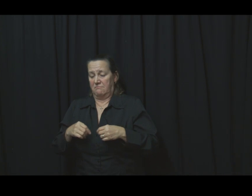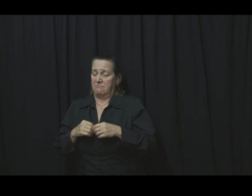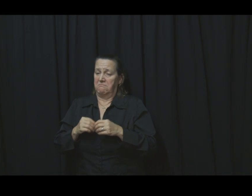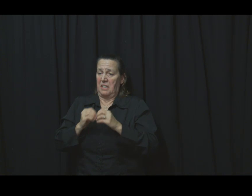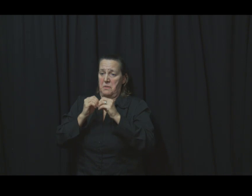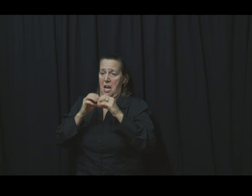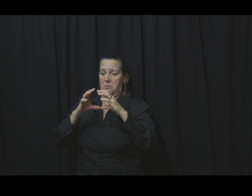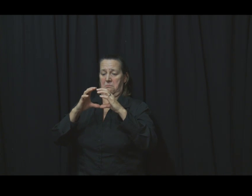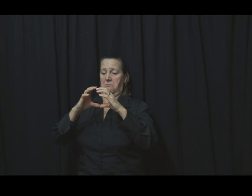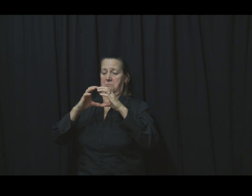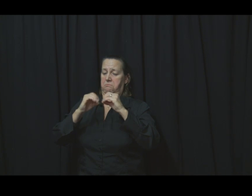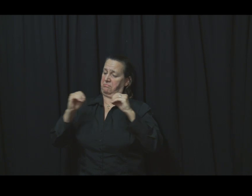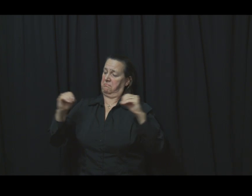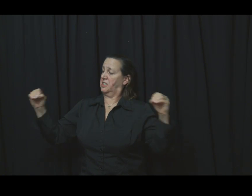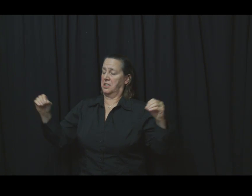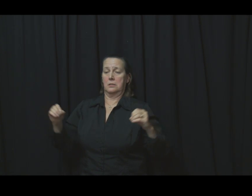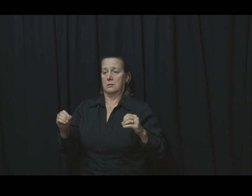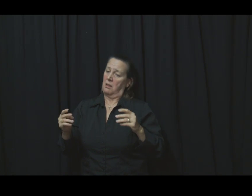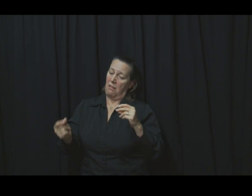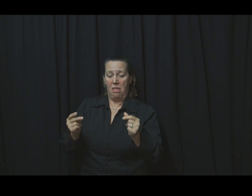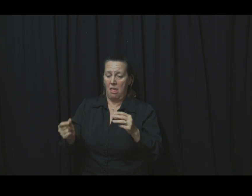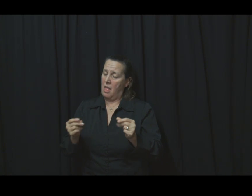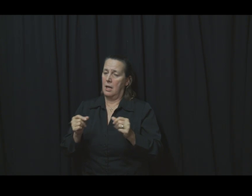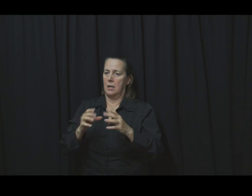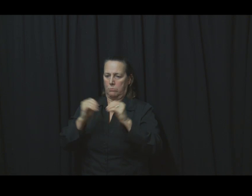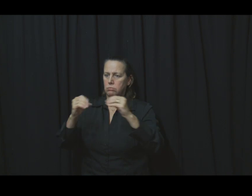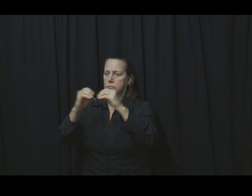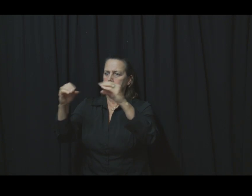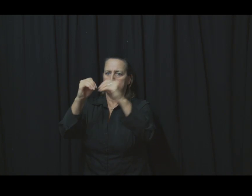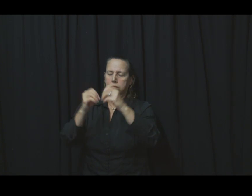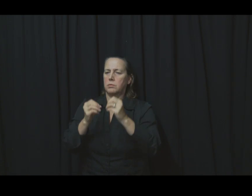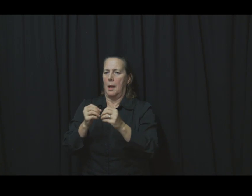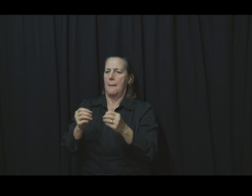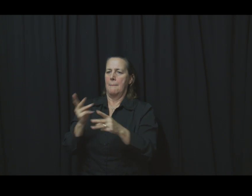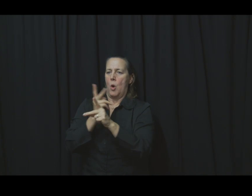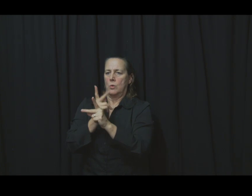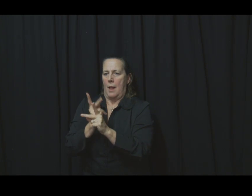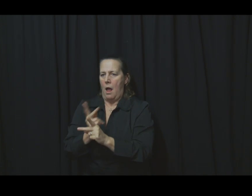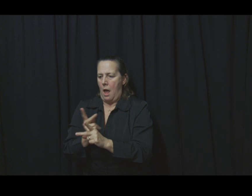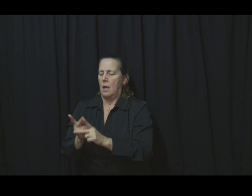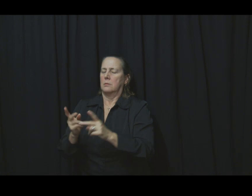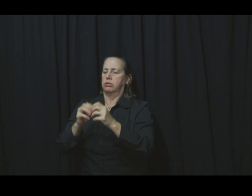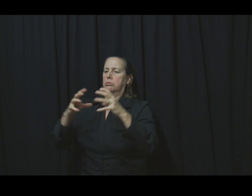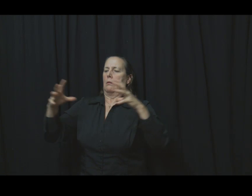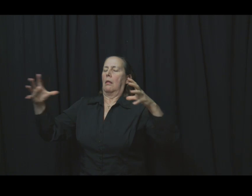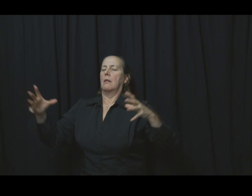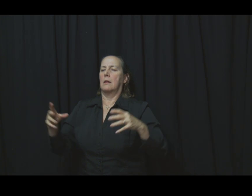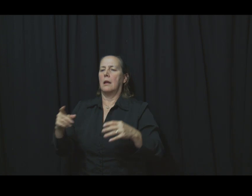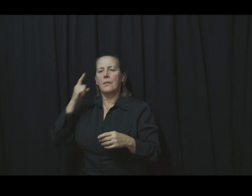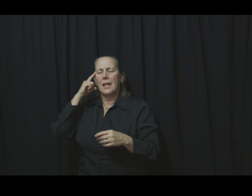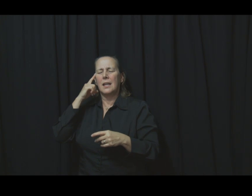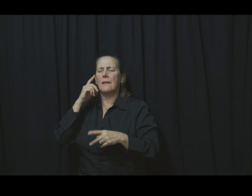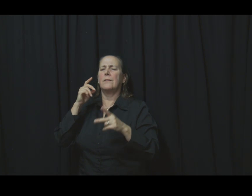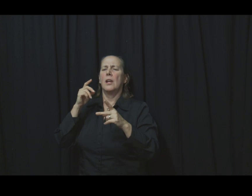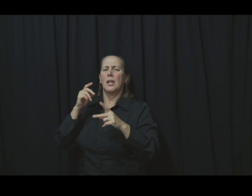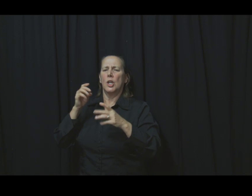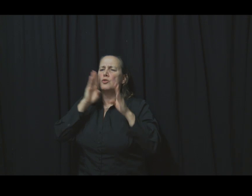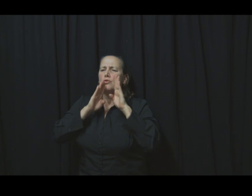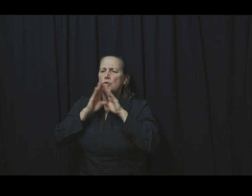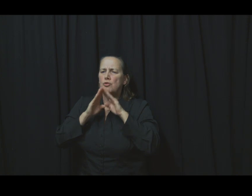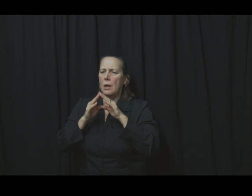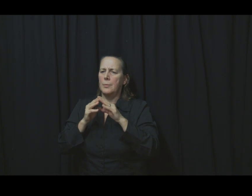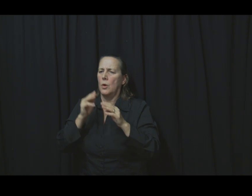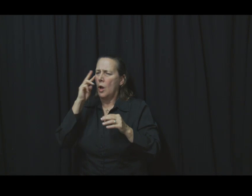get new bacteria. Like, let's get her done. Let's go. But why does think of all the trouble a rose bush goes to make